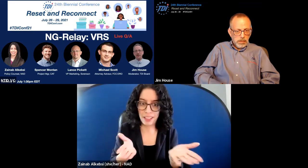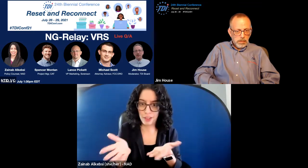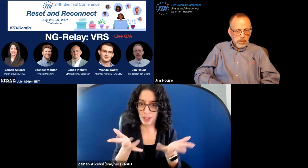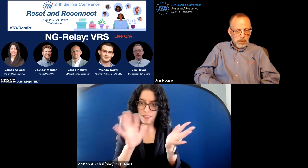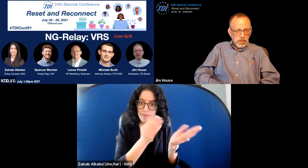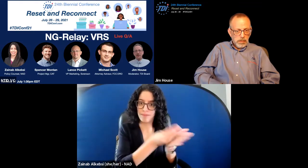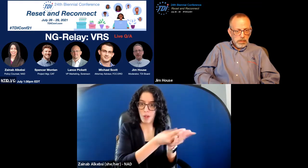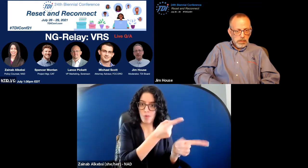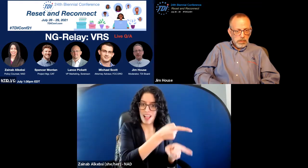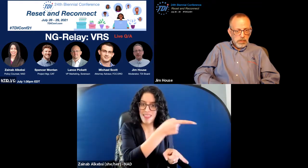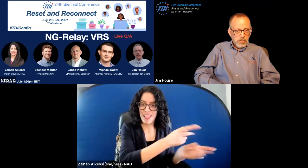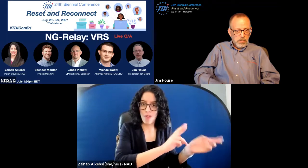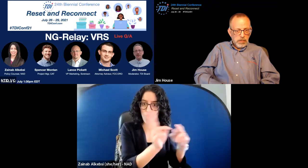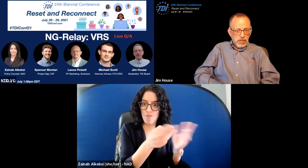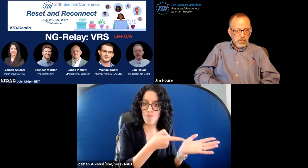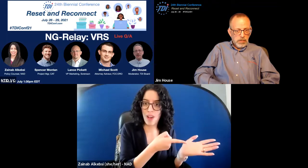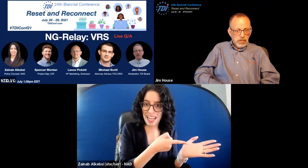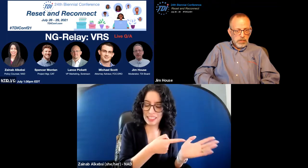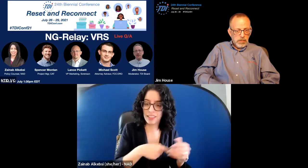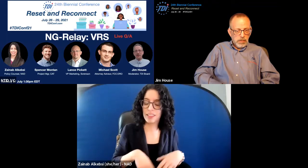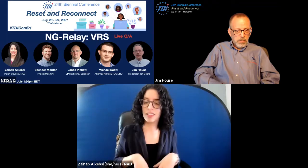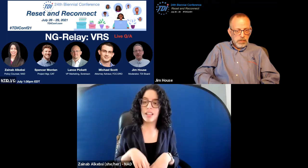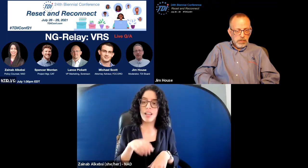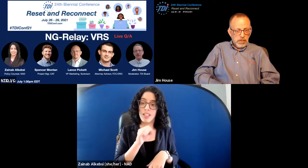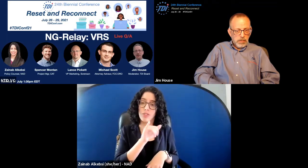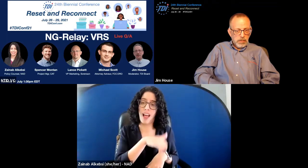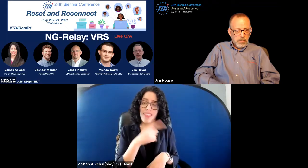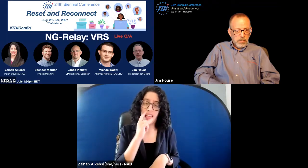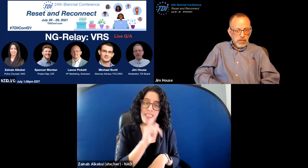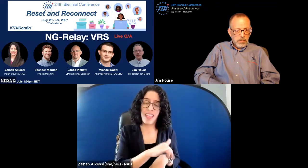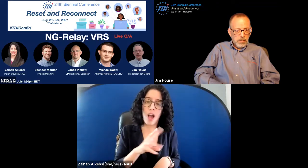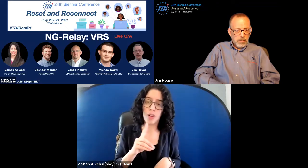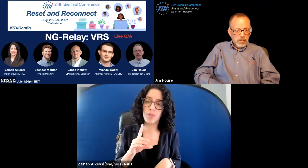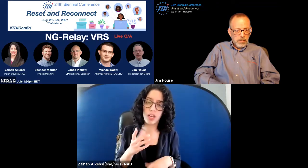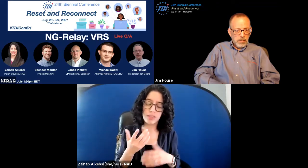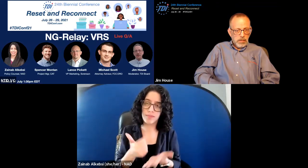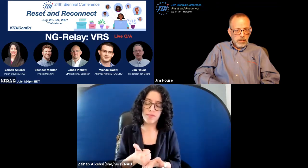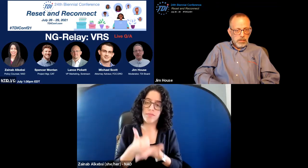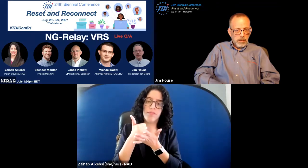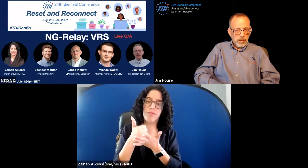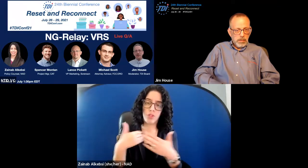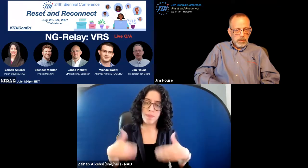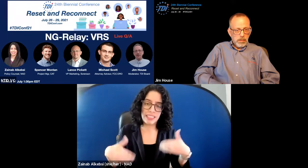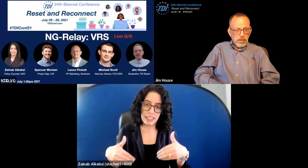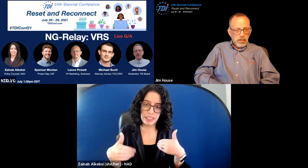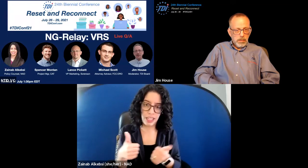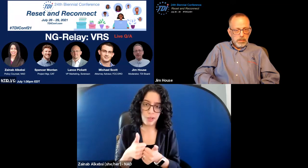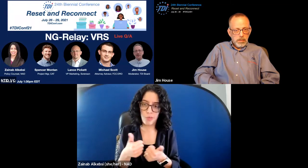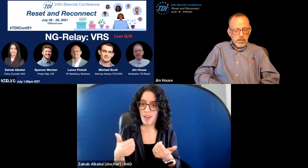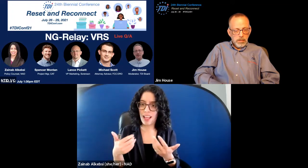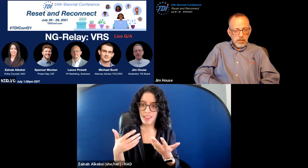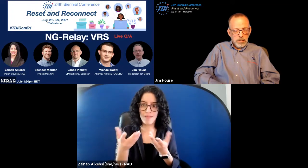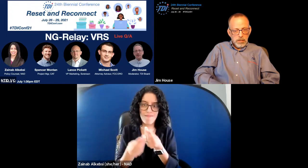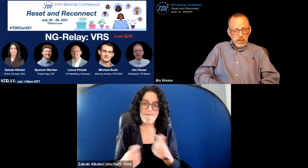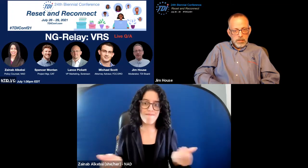and disincentivize these providers to provide interpreters. So I think that would really